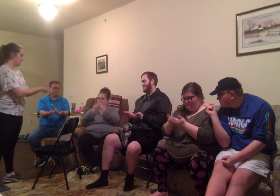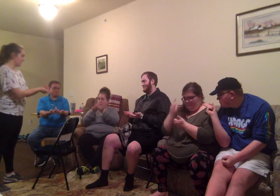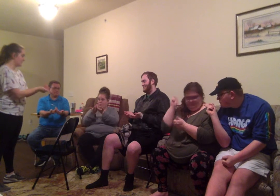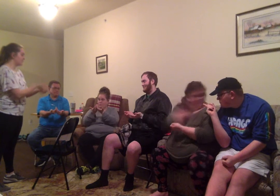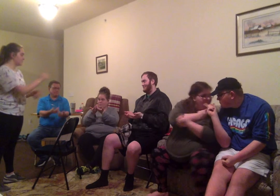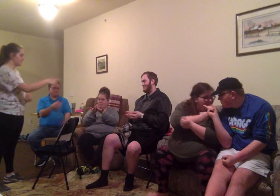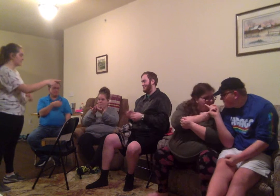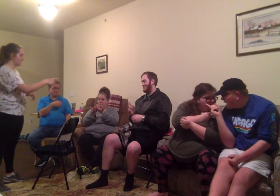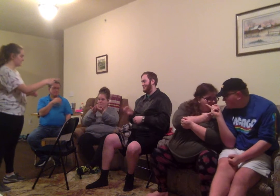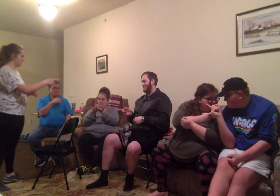are you?